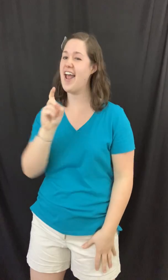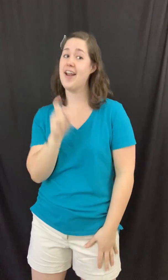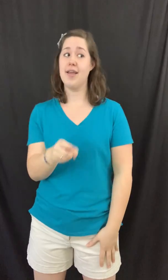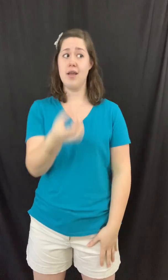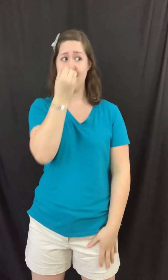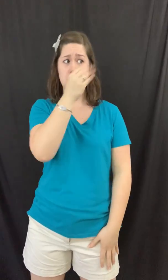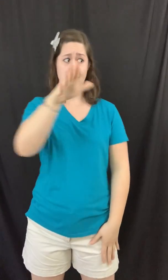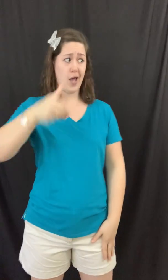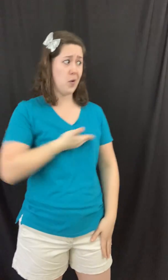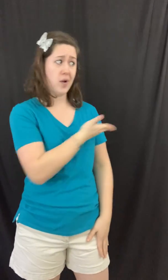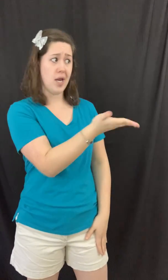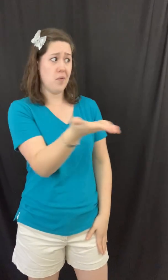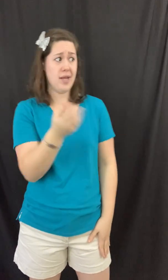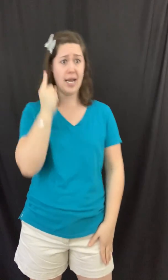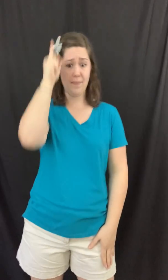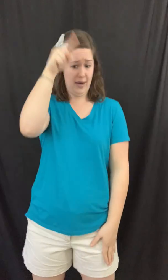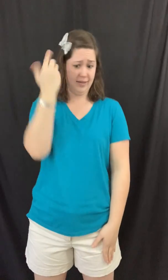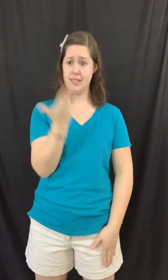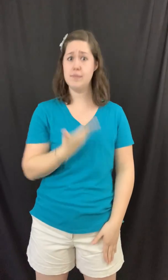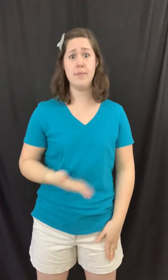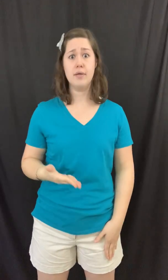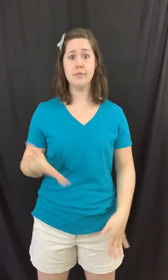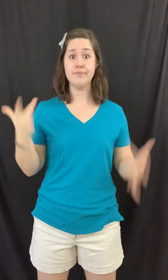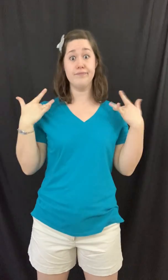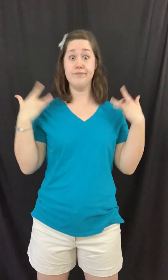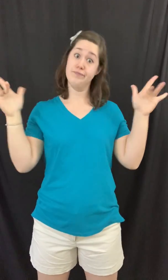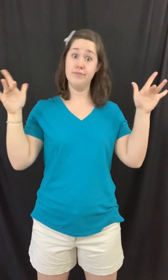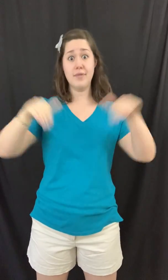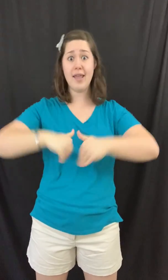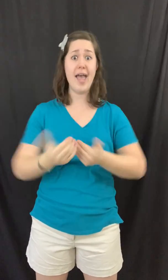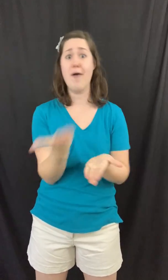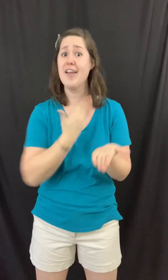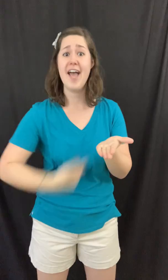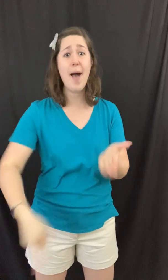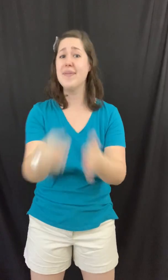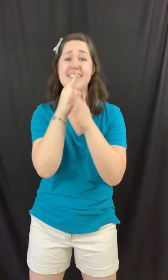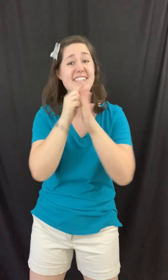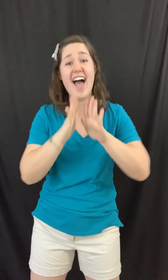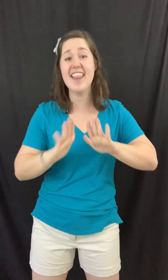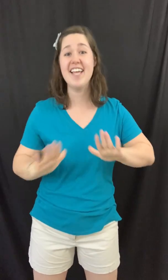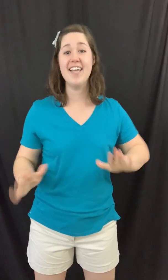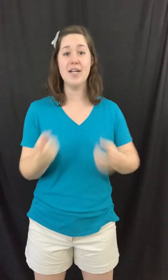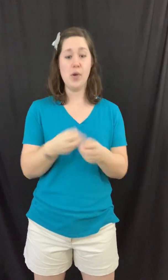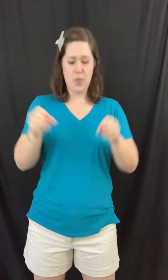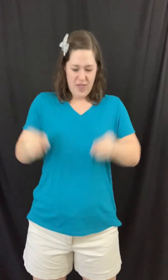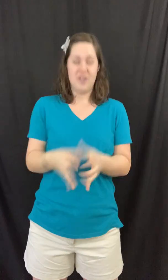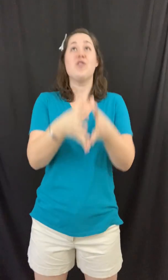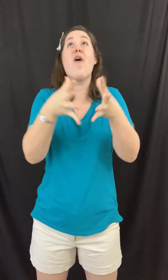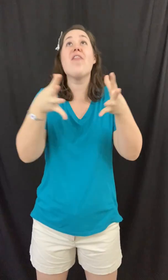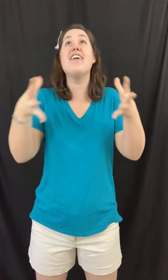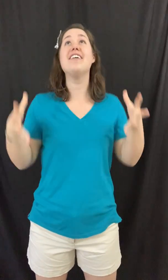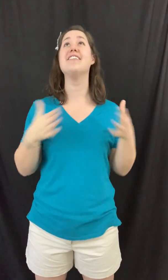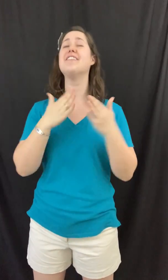that I need I don't care what anybody thinks about me How can I be silent when there's all this